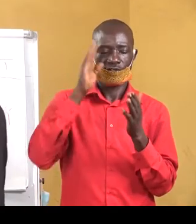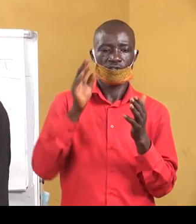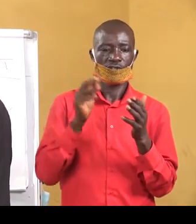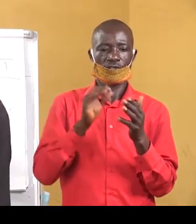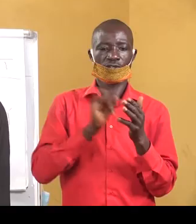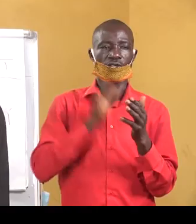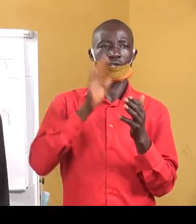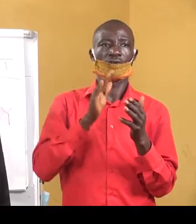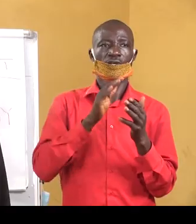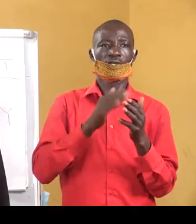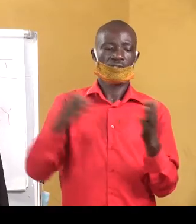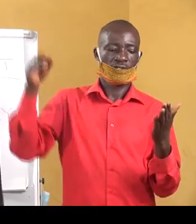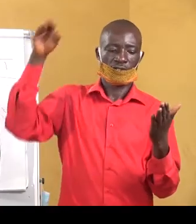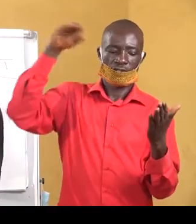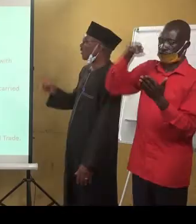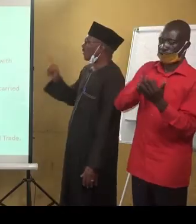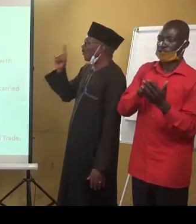will repeat this assignment.